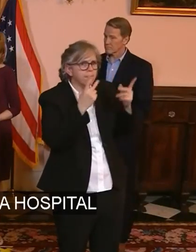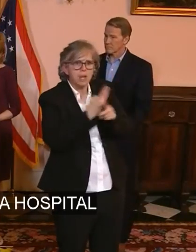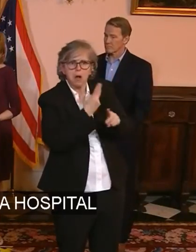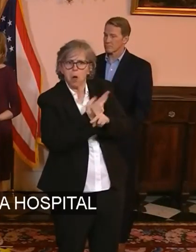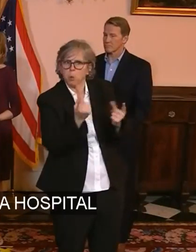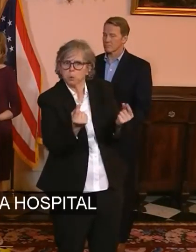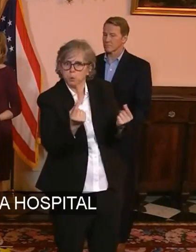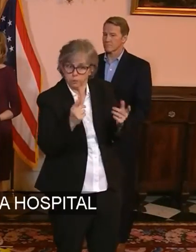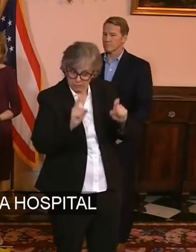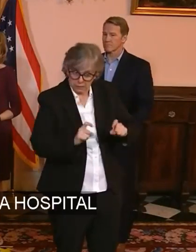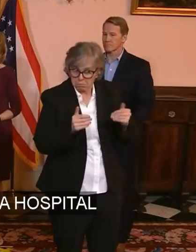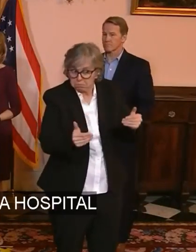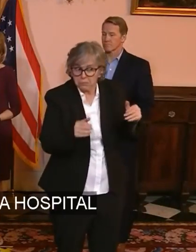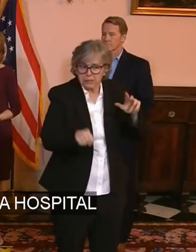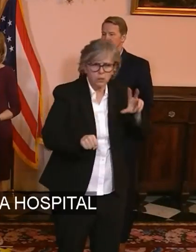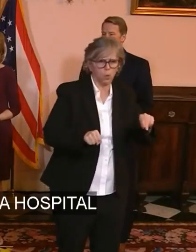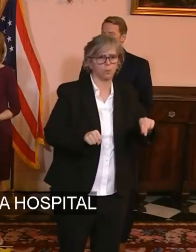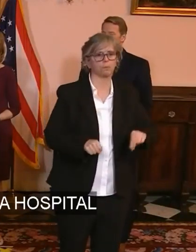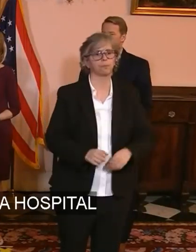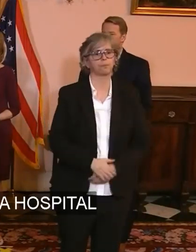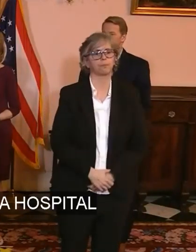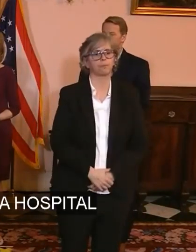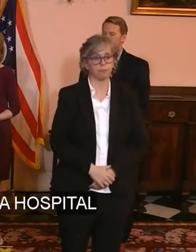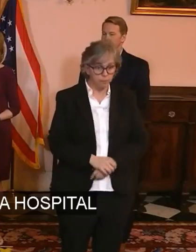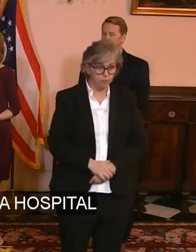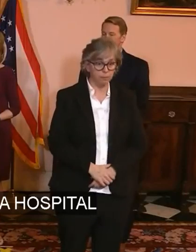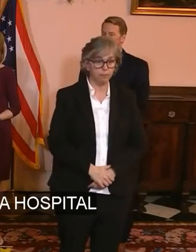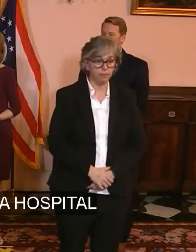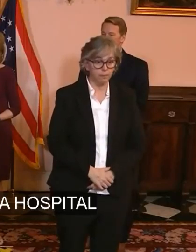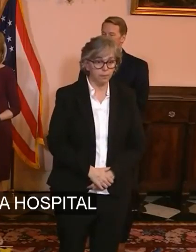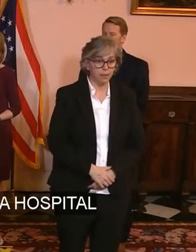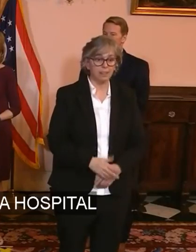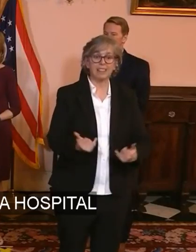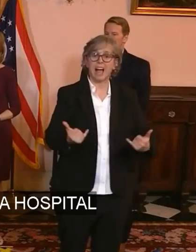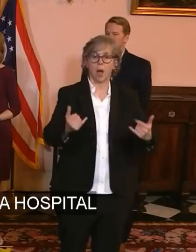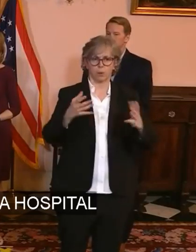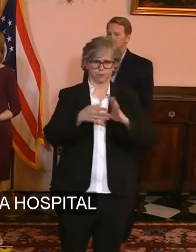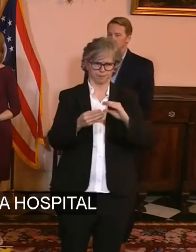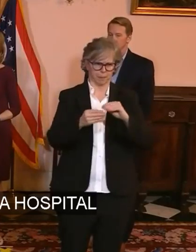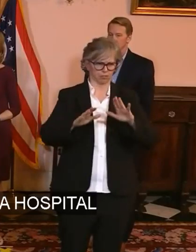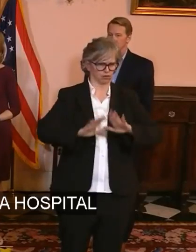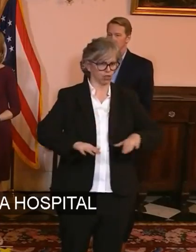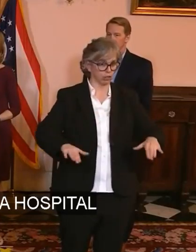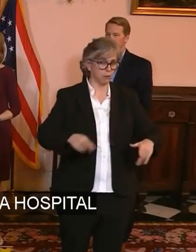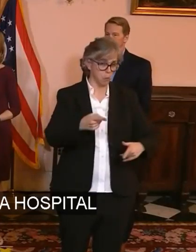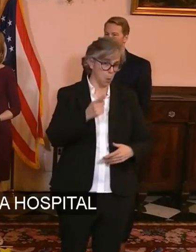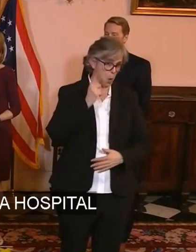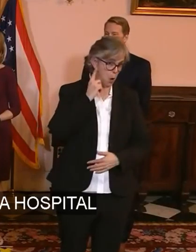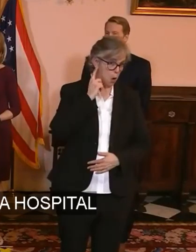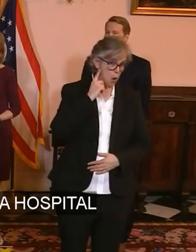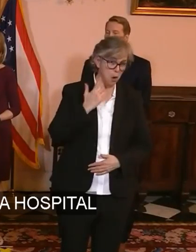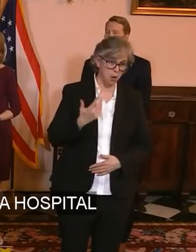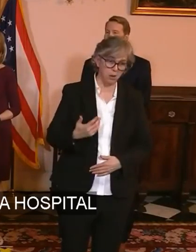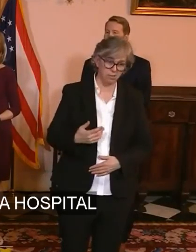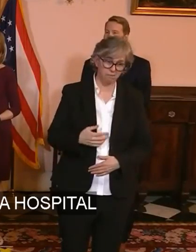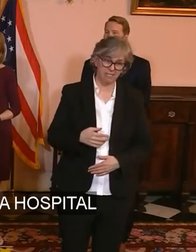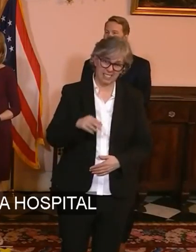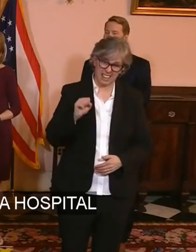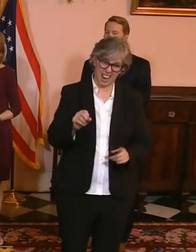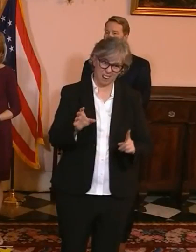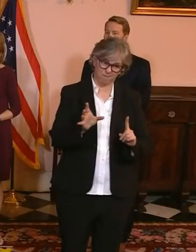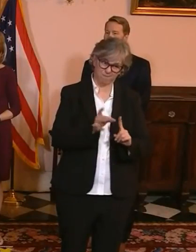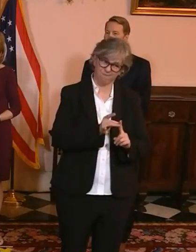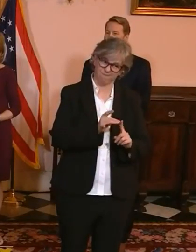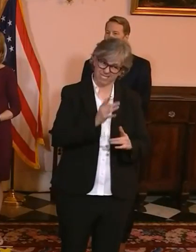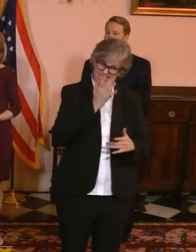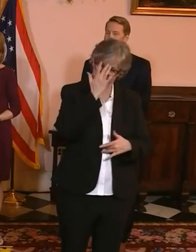Yes, as you've heard, children can get sick, and we now have the studies that are showing that our children can catch this. Again, most